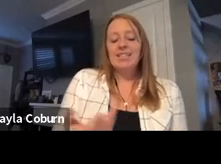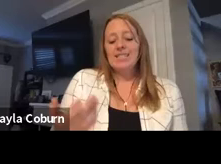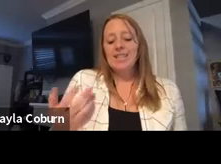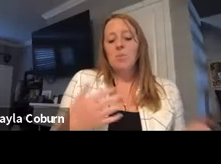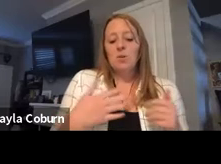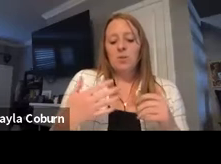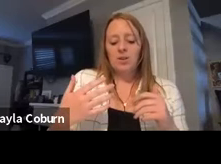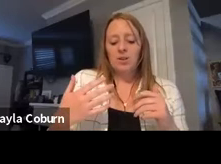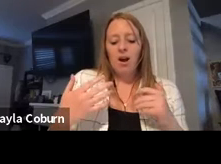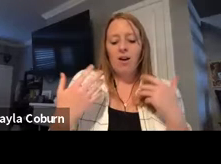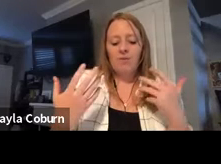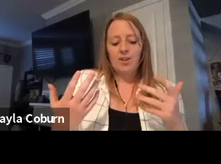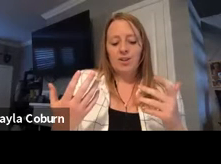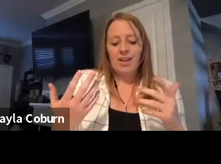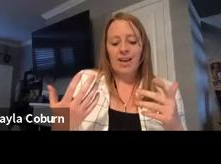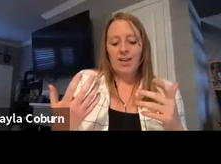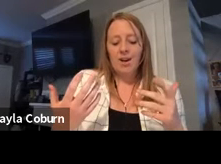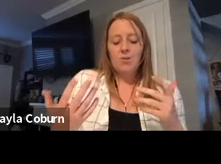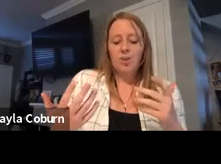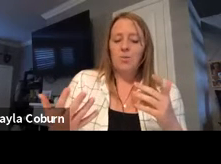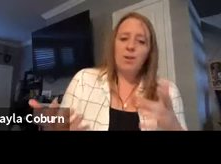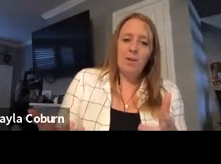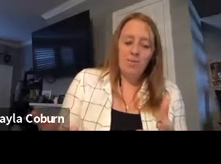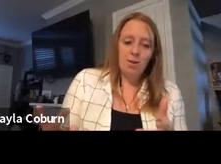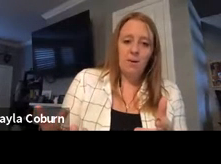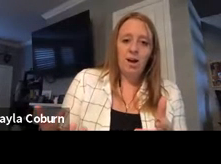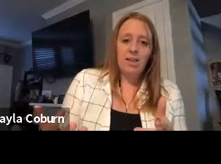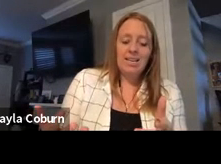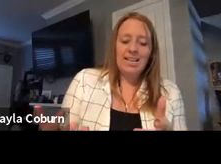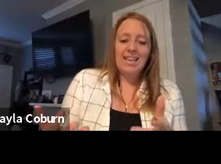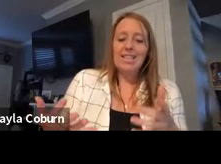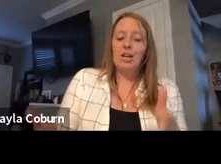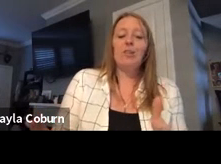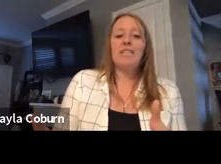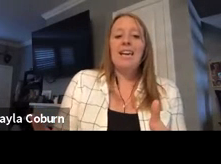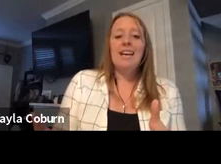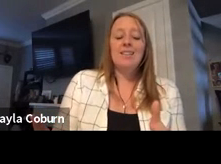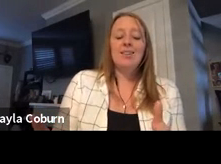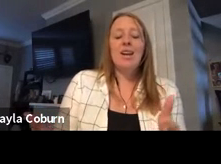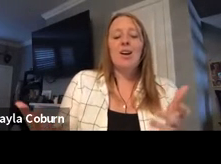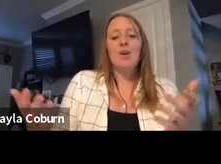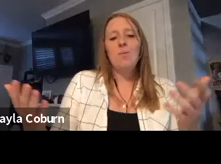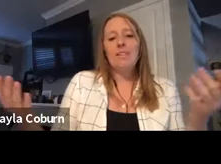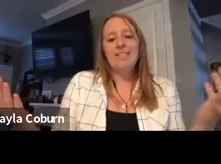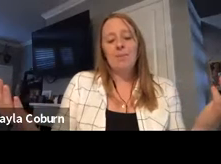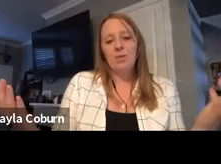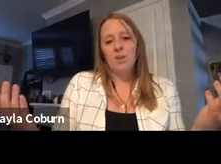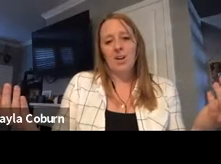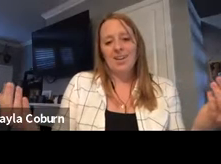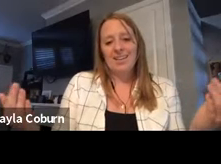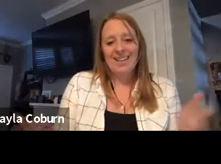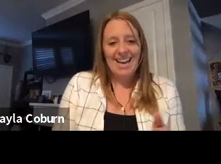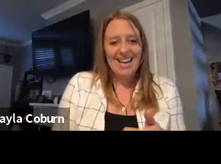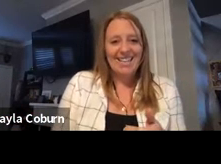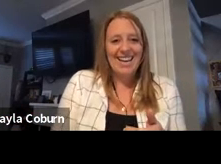and someone will offer like, "Oh, do you want to play with your ball?" And then the child will say yes, and they're like, "Oh, but it's time to